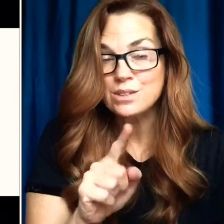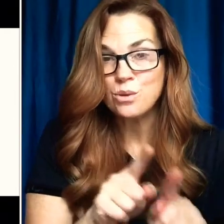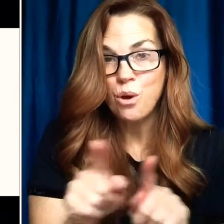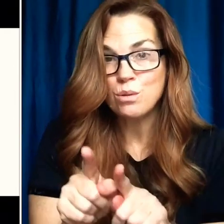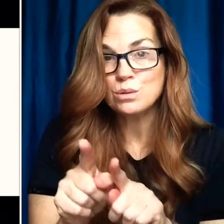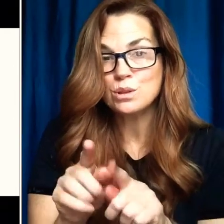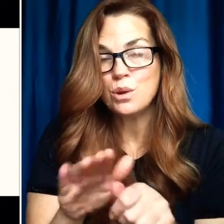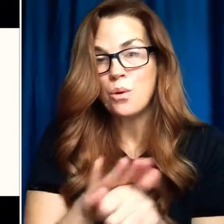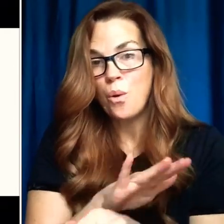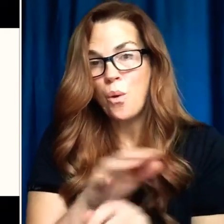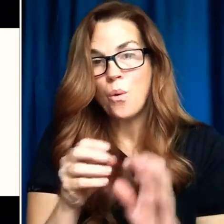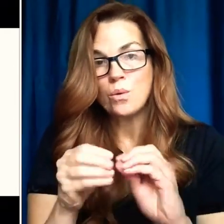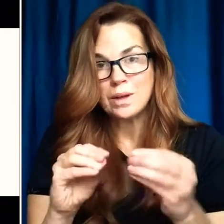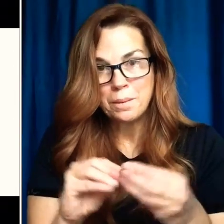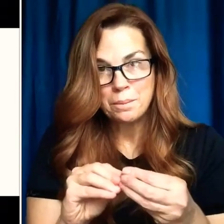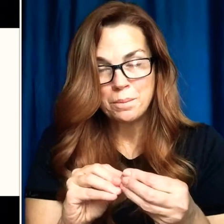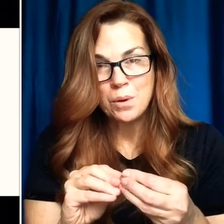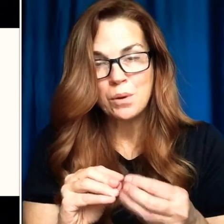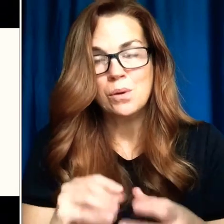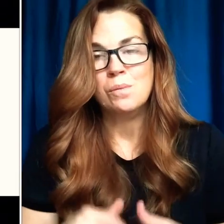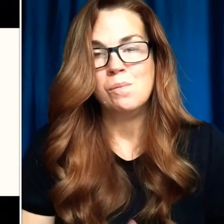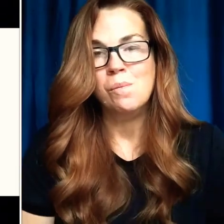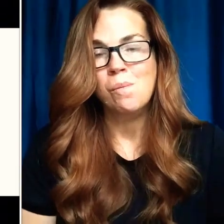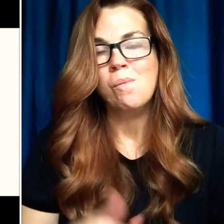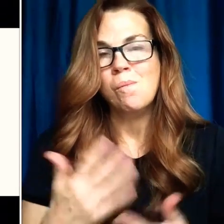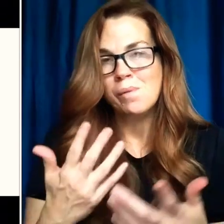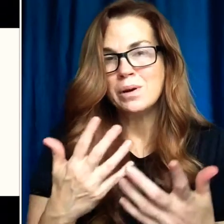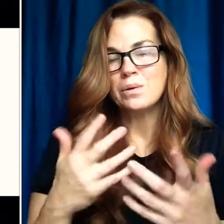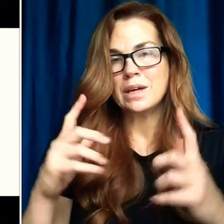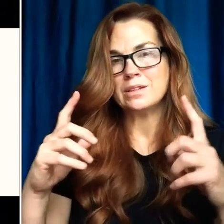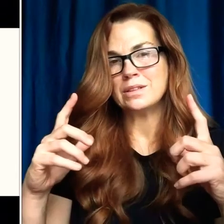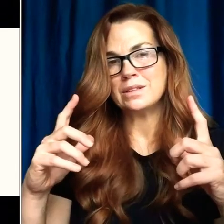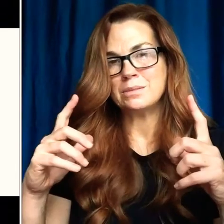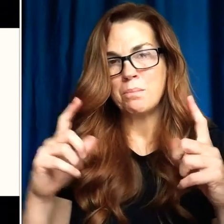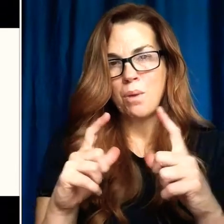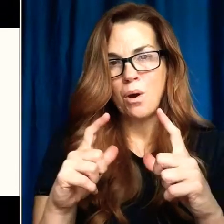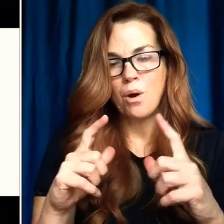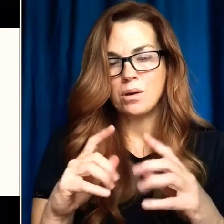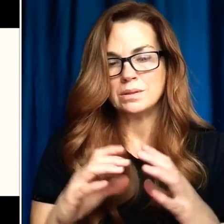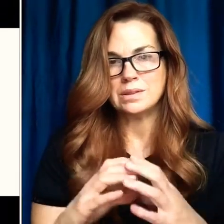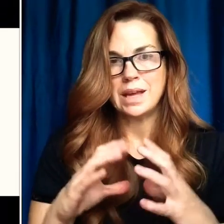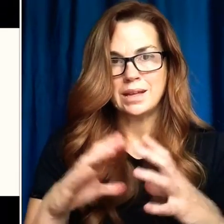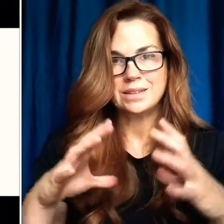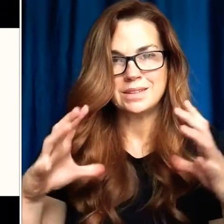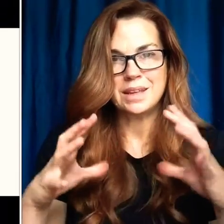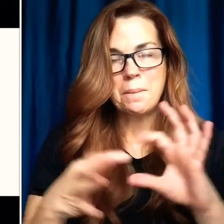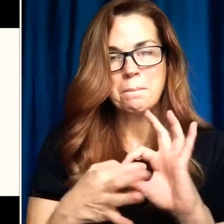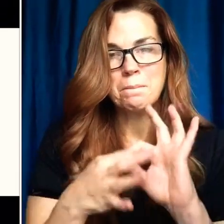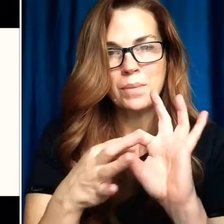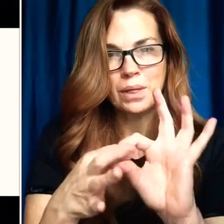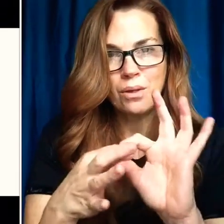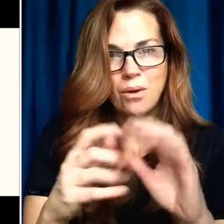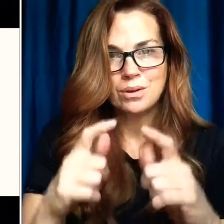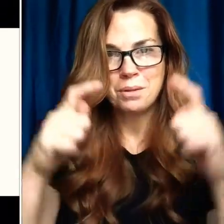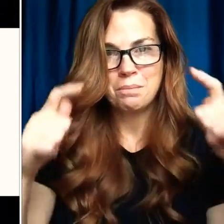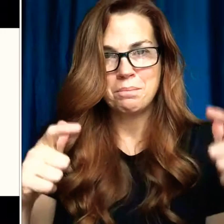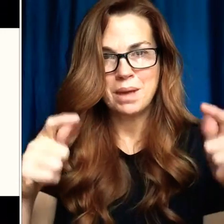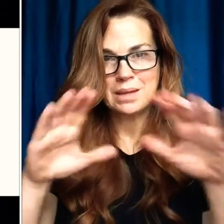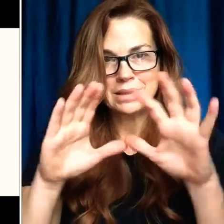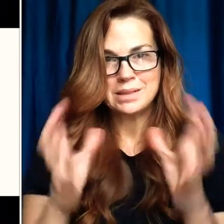number. The smaller sets are all part of the larger set. Rational numbers give us the opportunity to begin